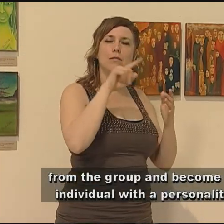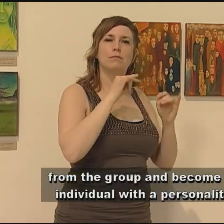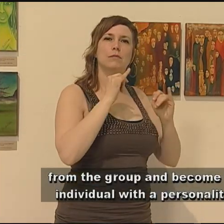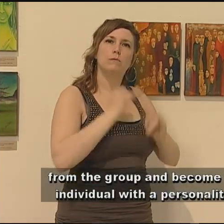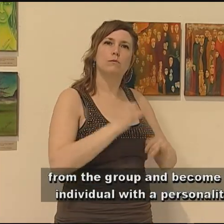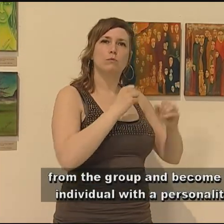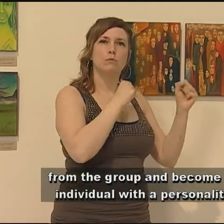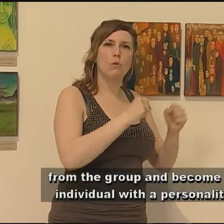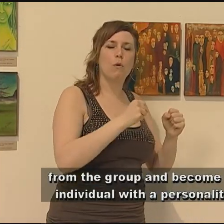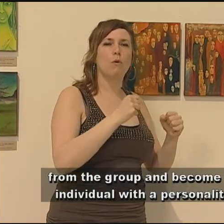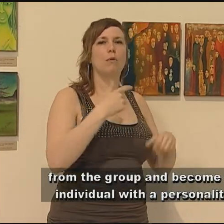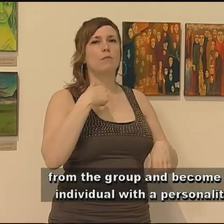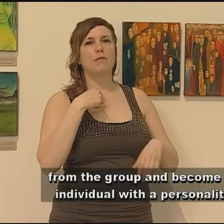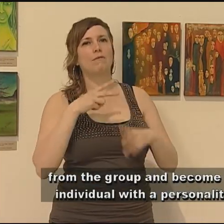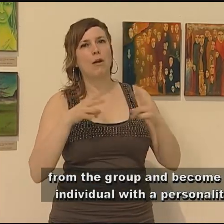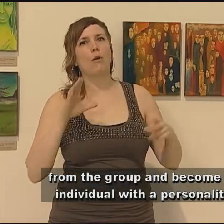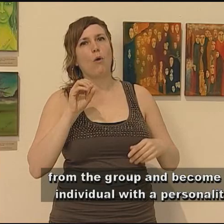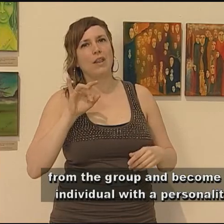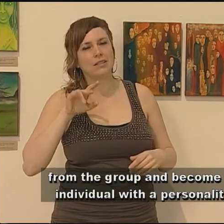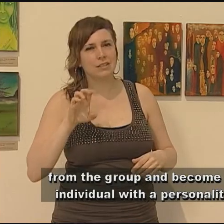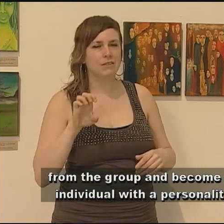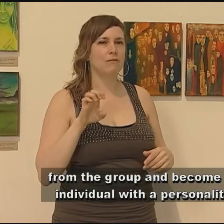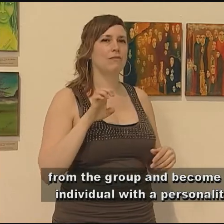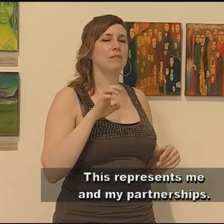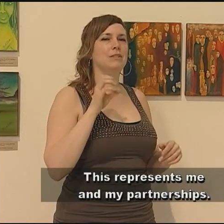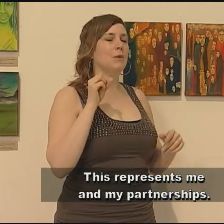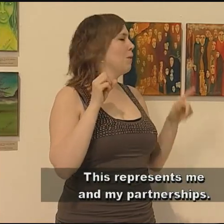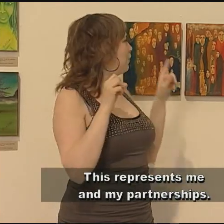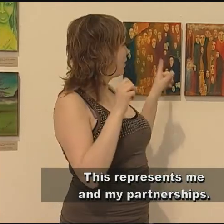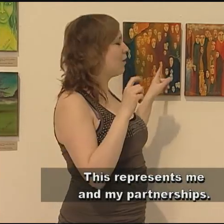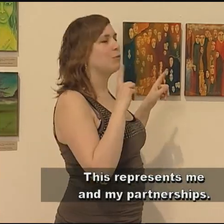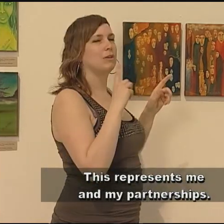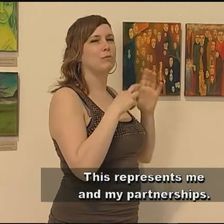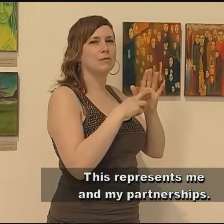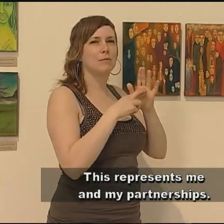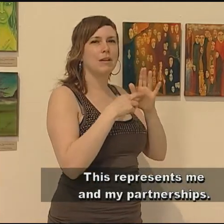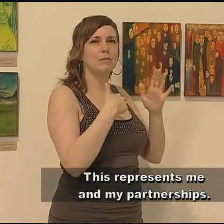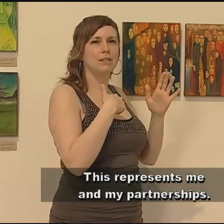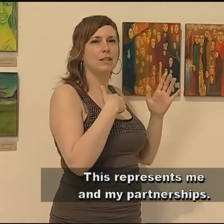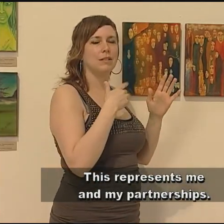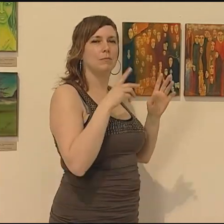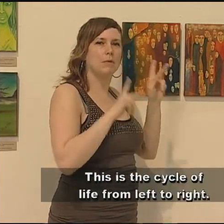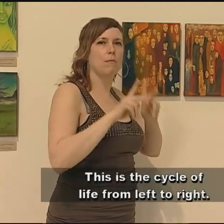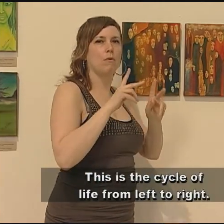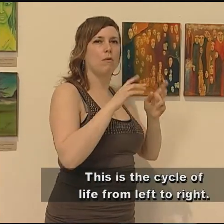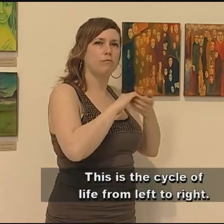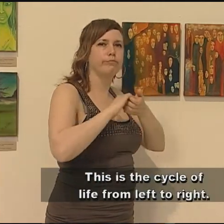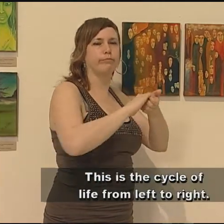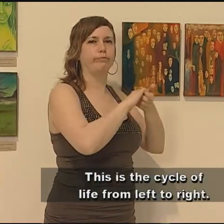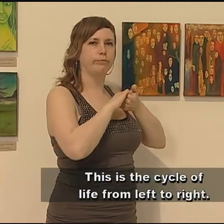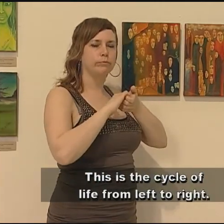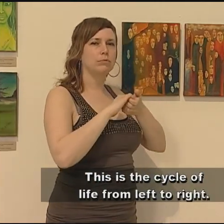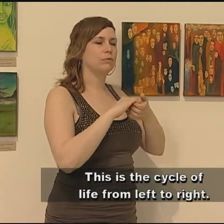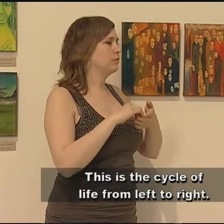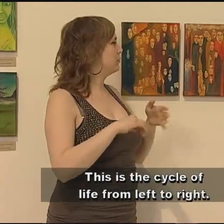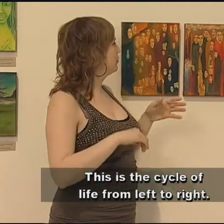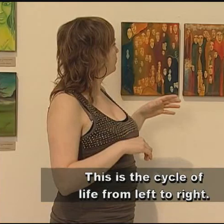the group and become an individual with a personality. This represents me and my partnerships. This is the cycle of